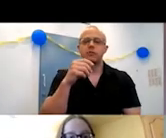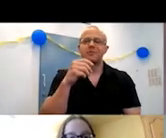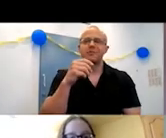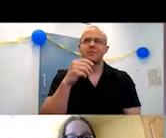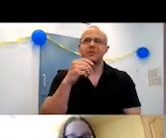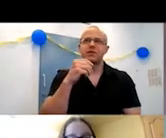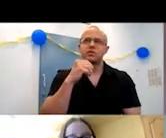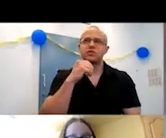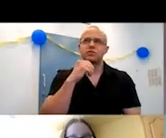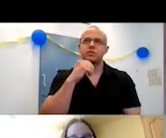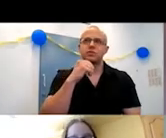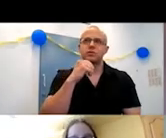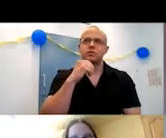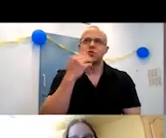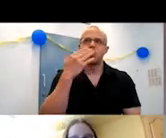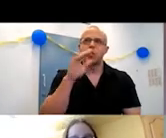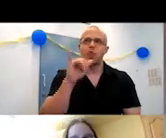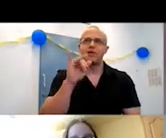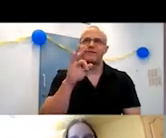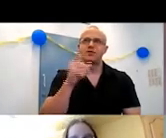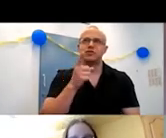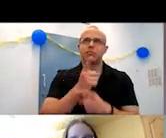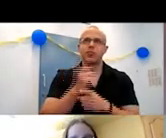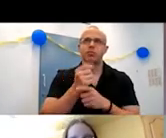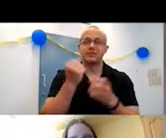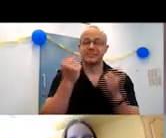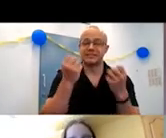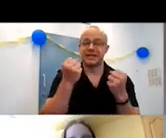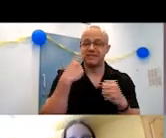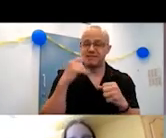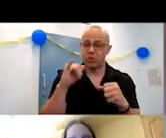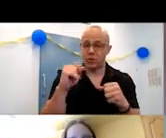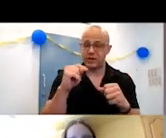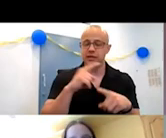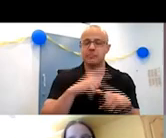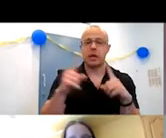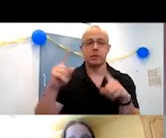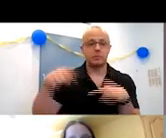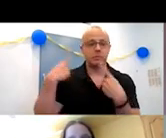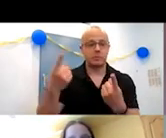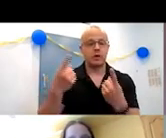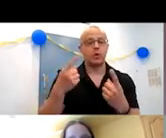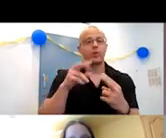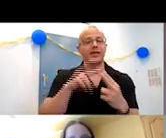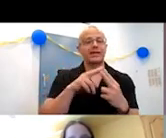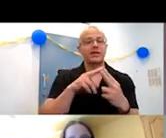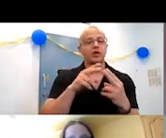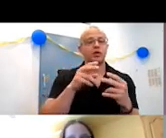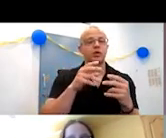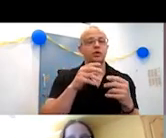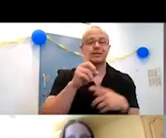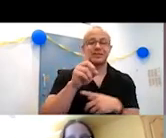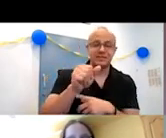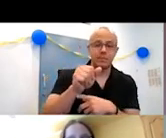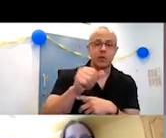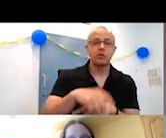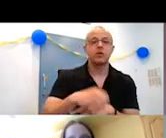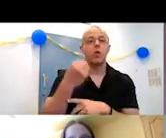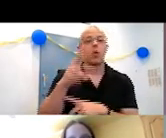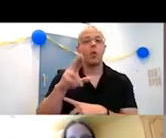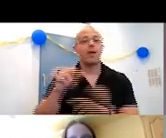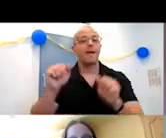disability, name, acronym. I don't know if it's appropriate sign for it,